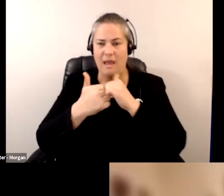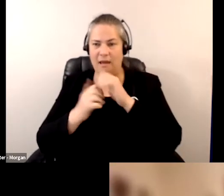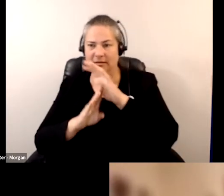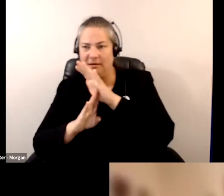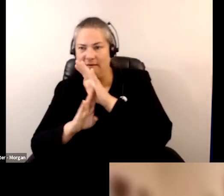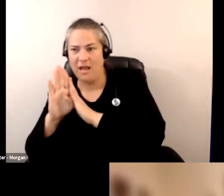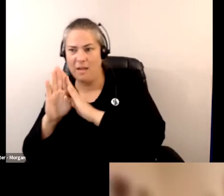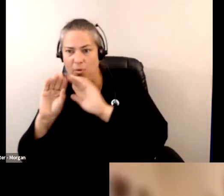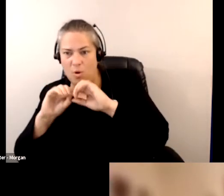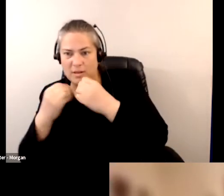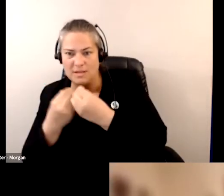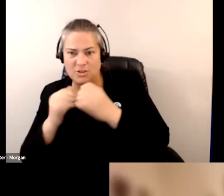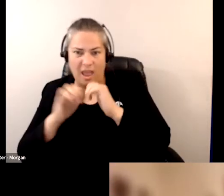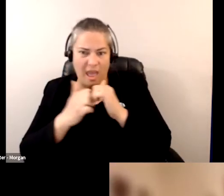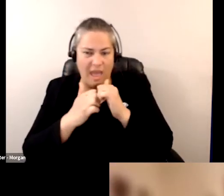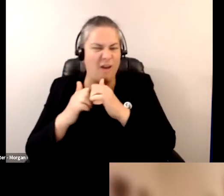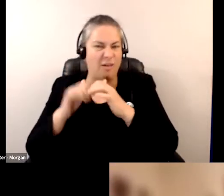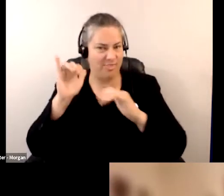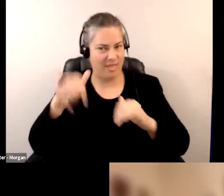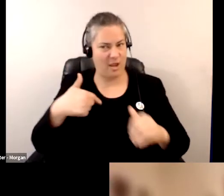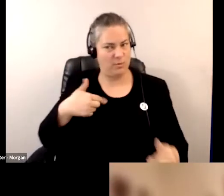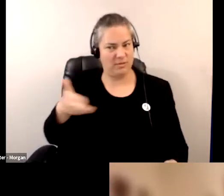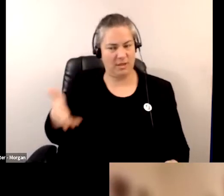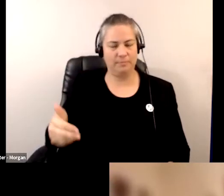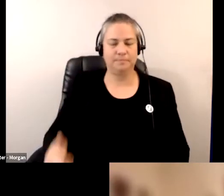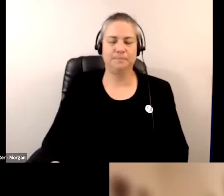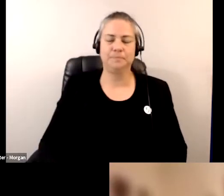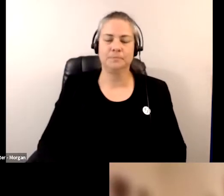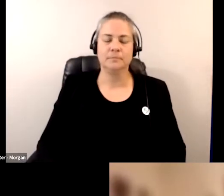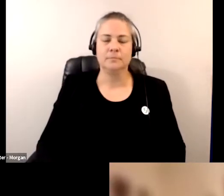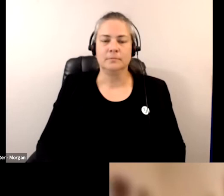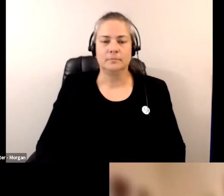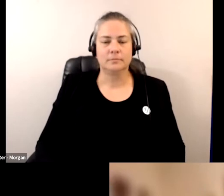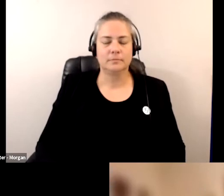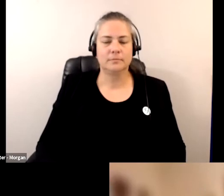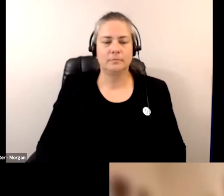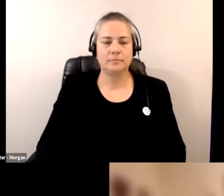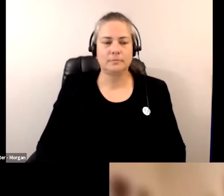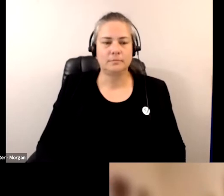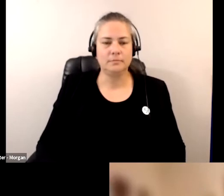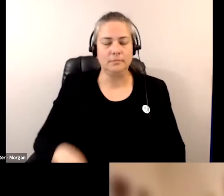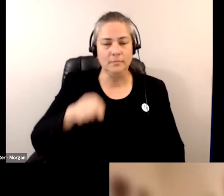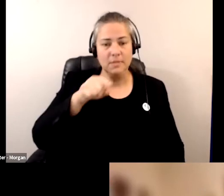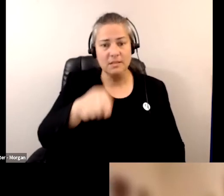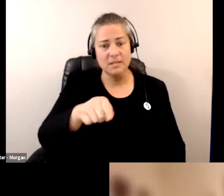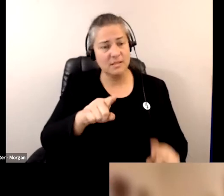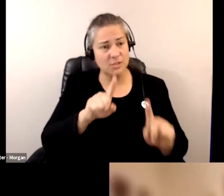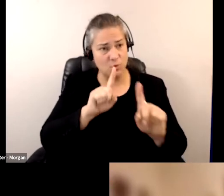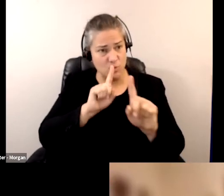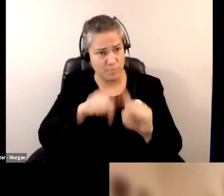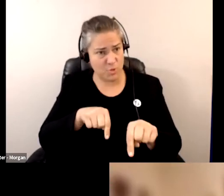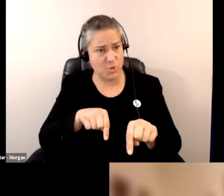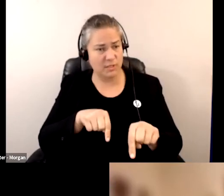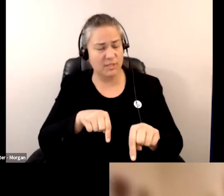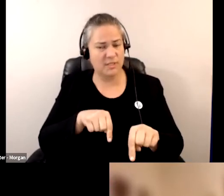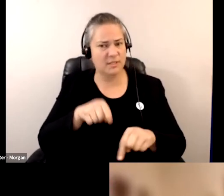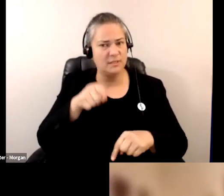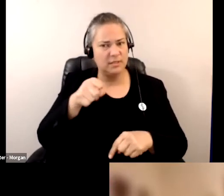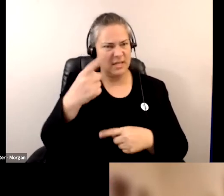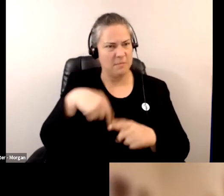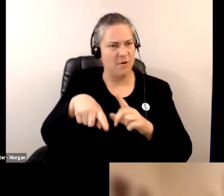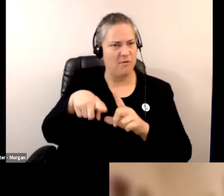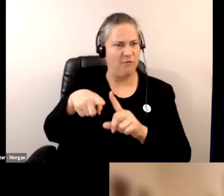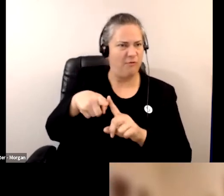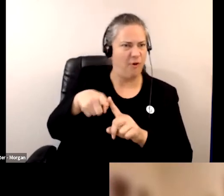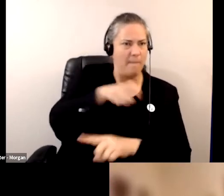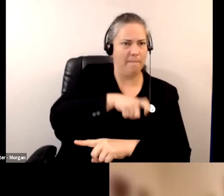an organization. Now, this report is an ambitious successor to that substance and